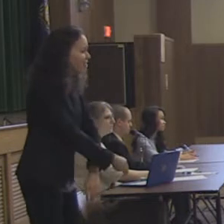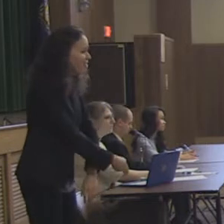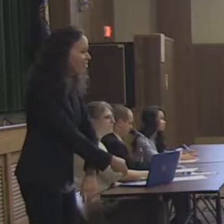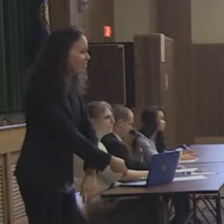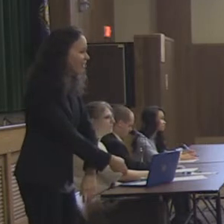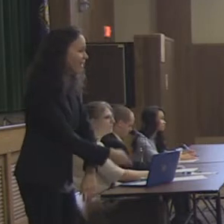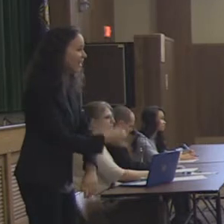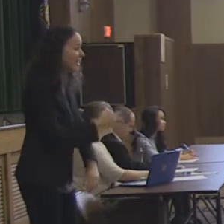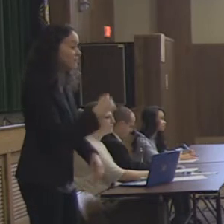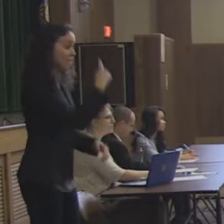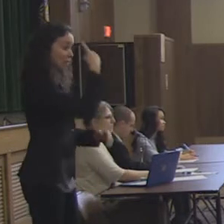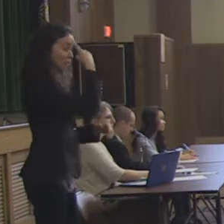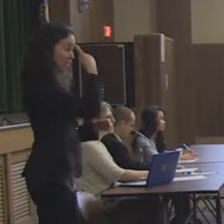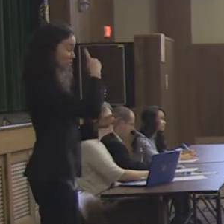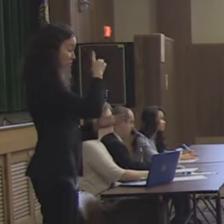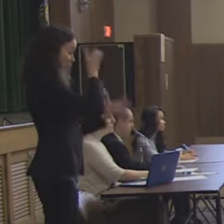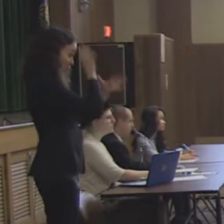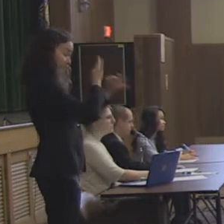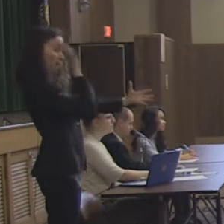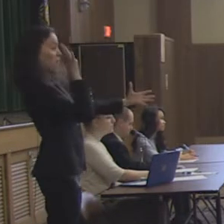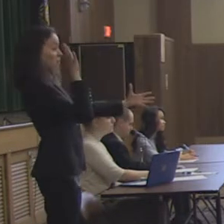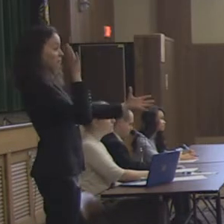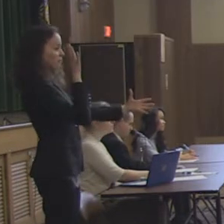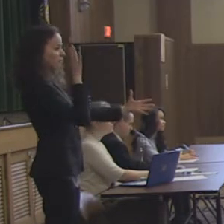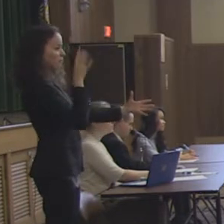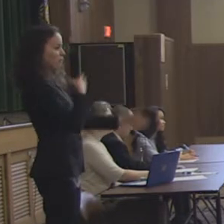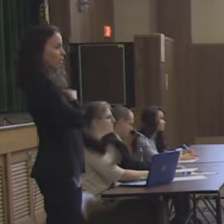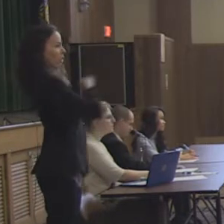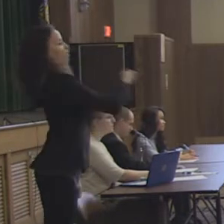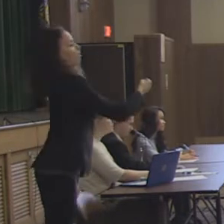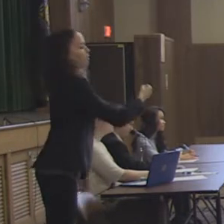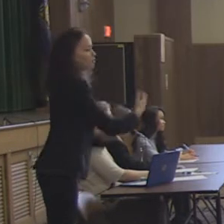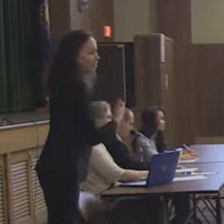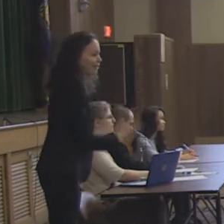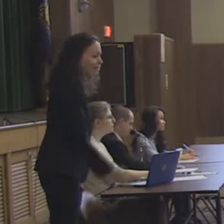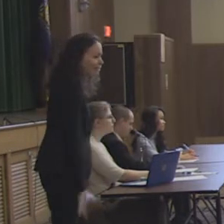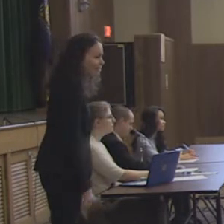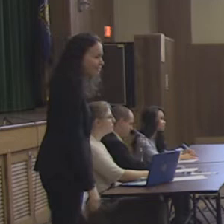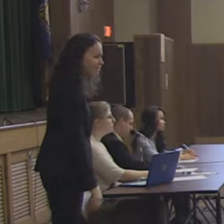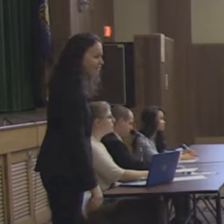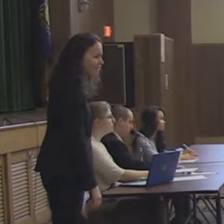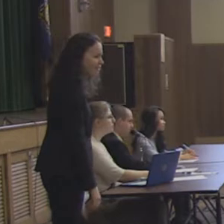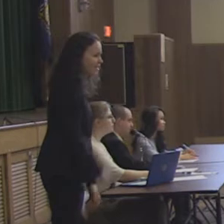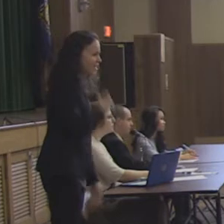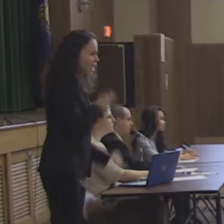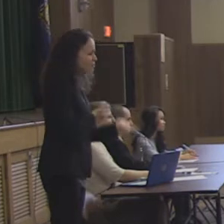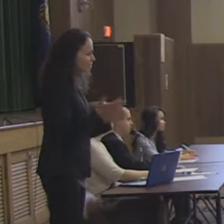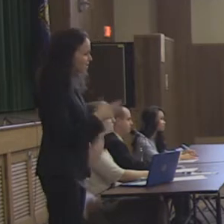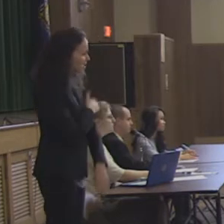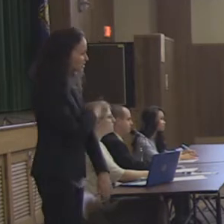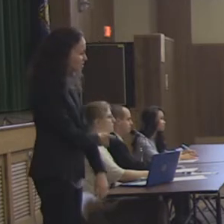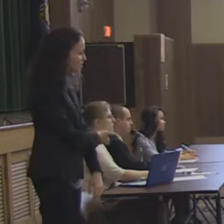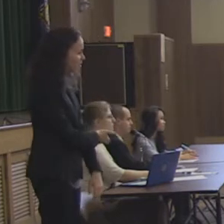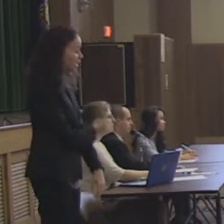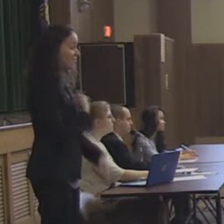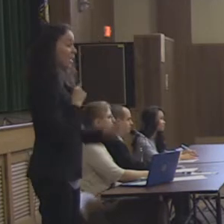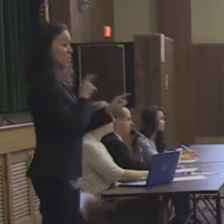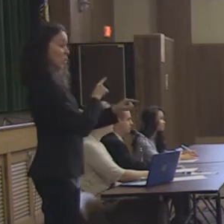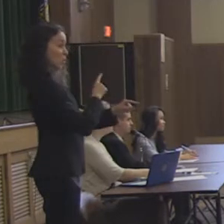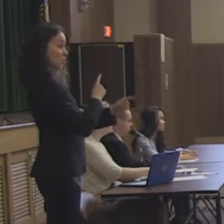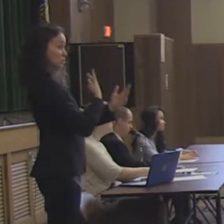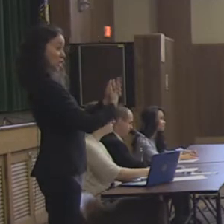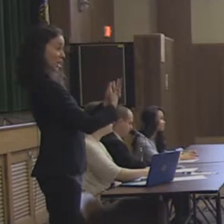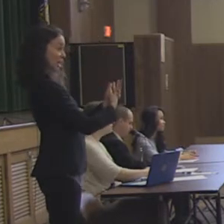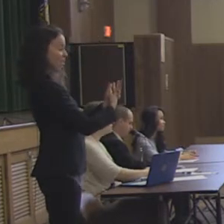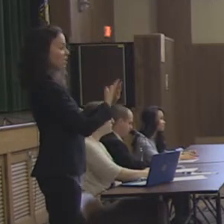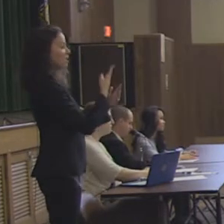start acting out, I'm likely to go to jail and be put in a unit. And people in jail stay with mental health